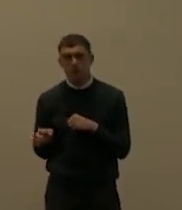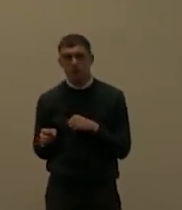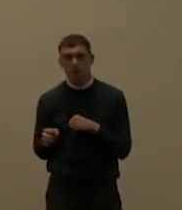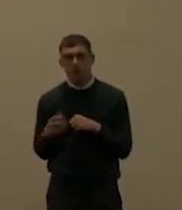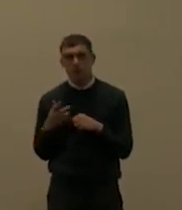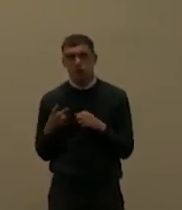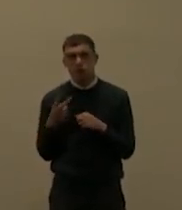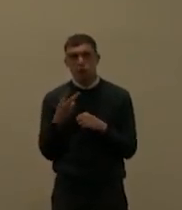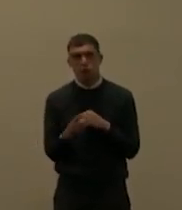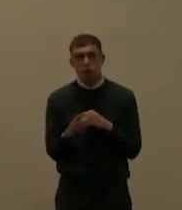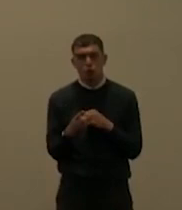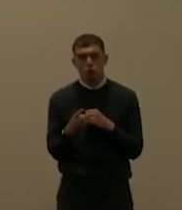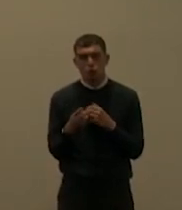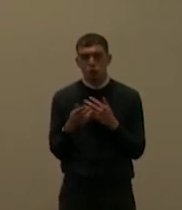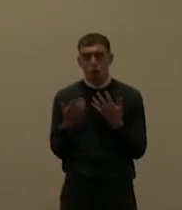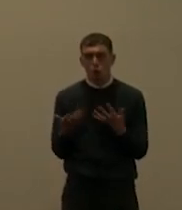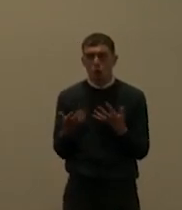two or more hubs in one